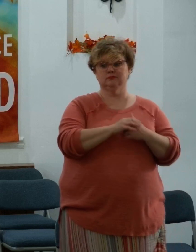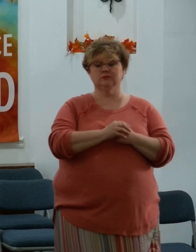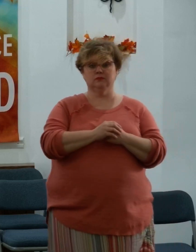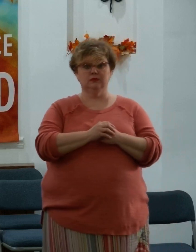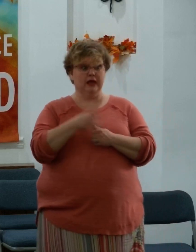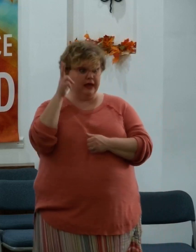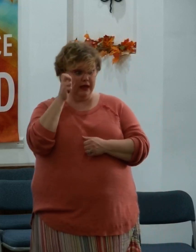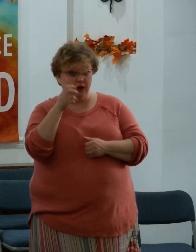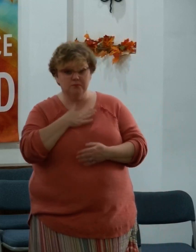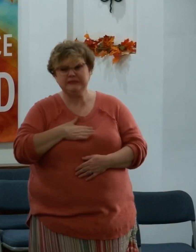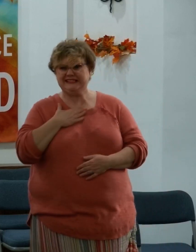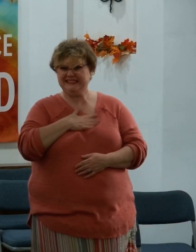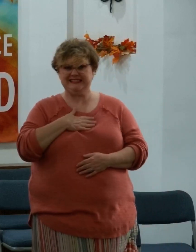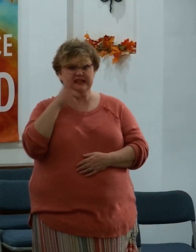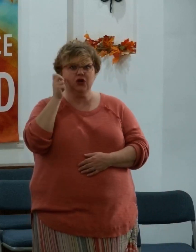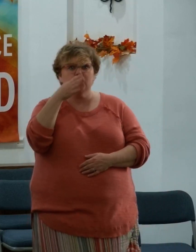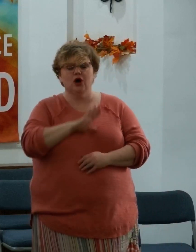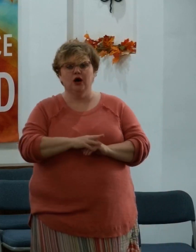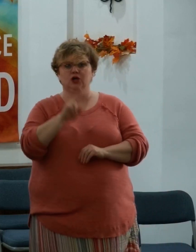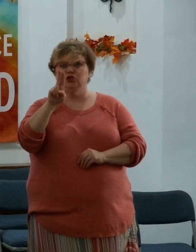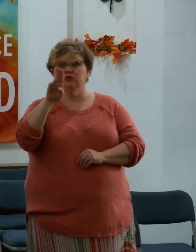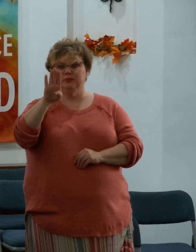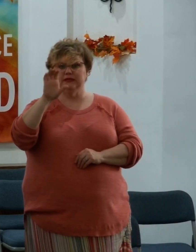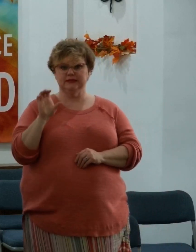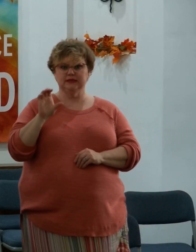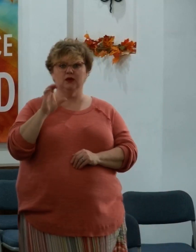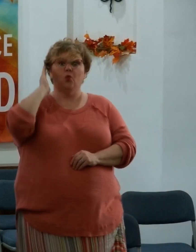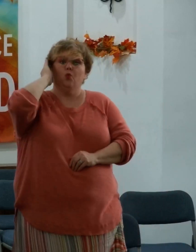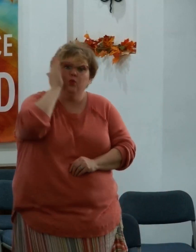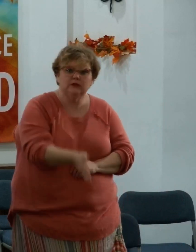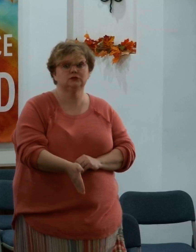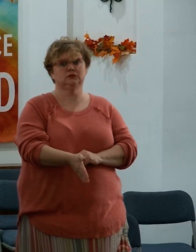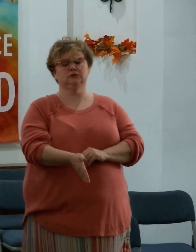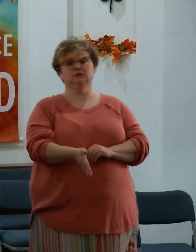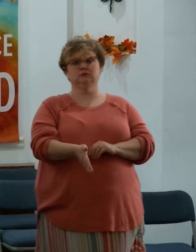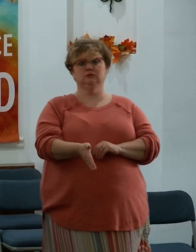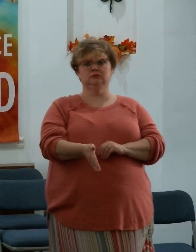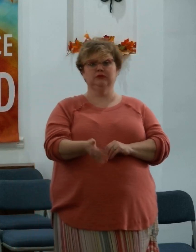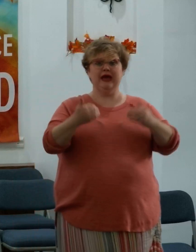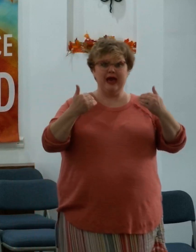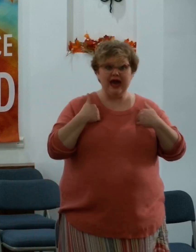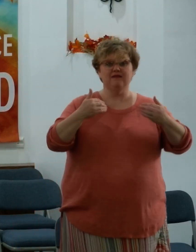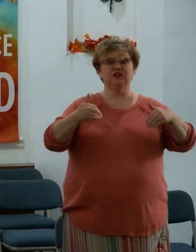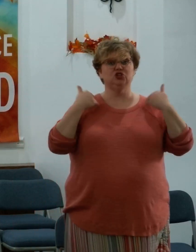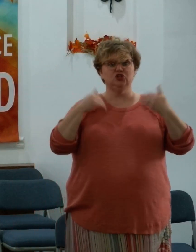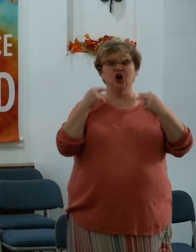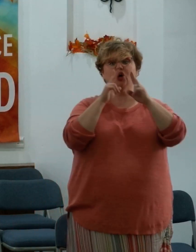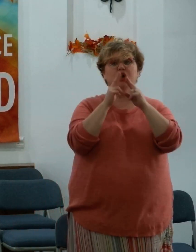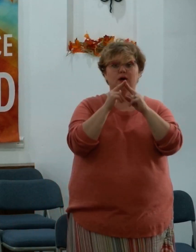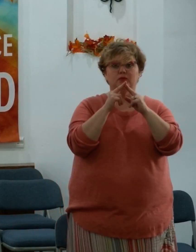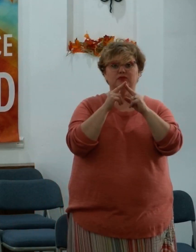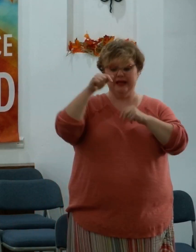hear me, please, hear God. Union Baptist Church will have young couples in